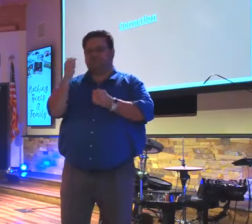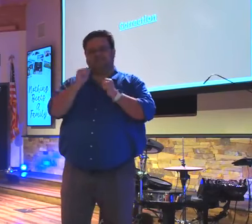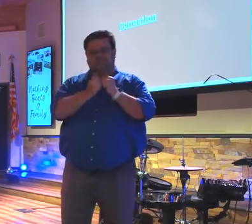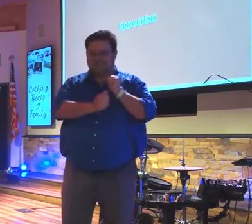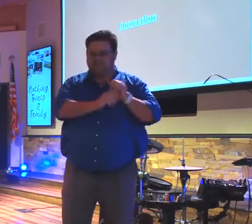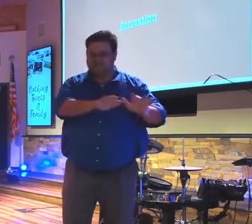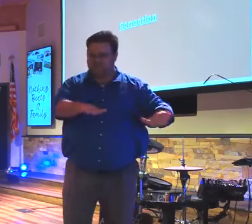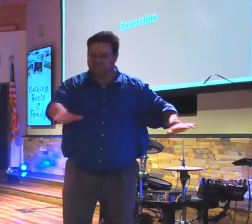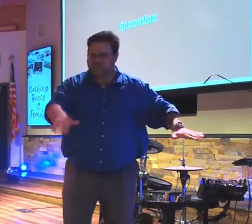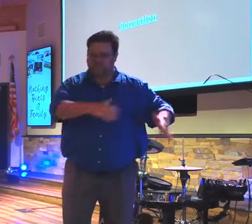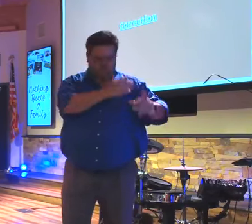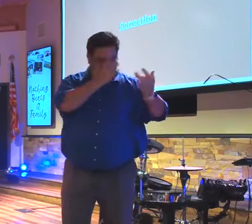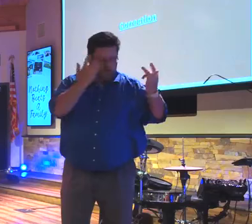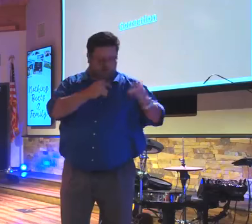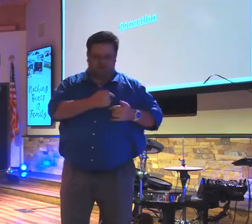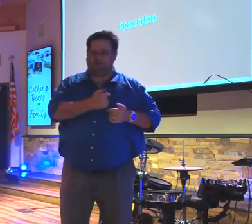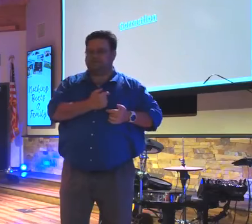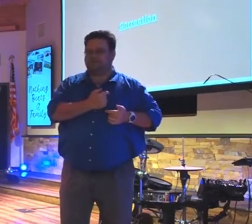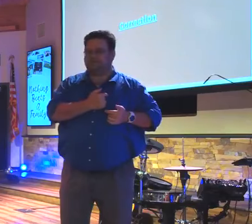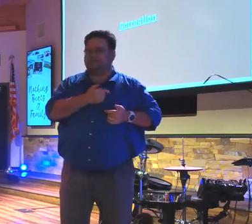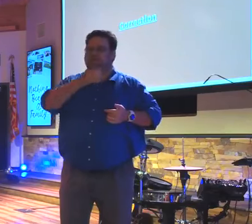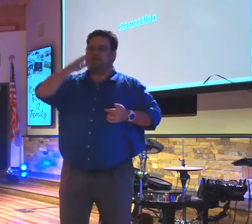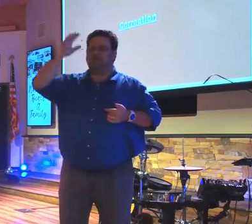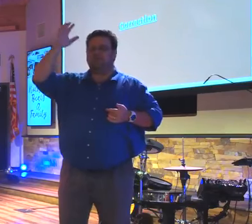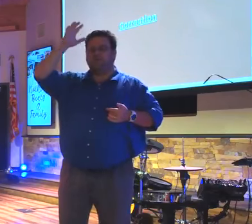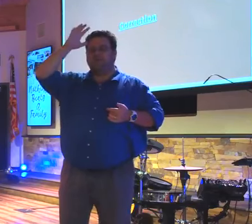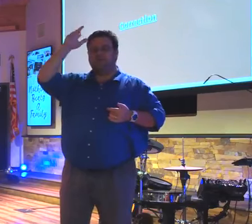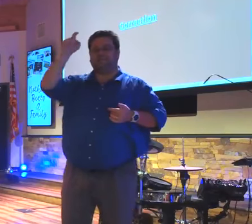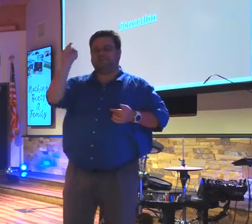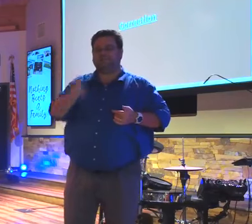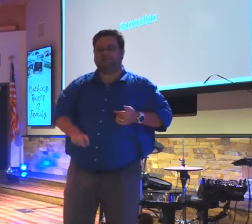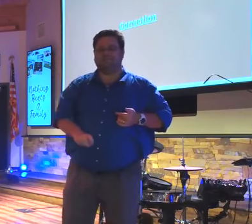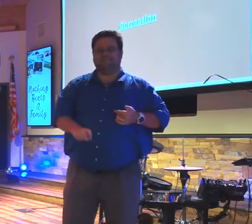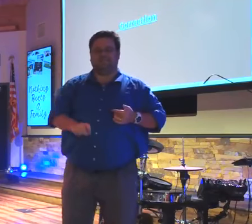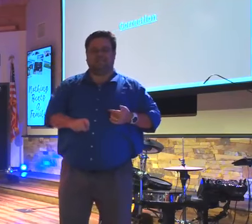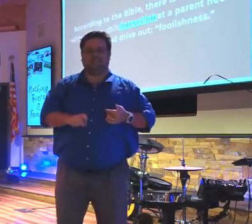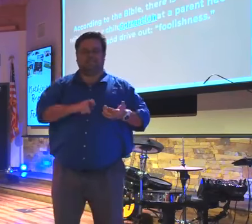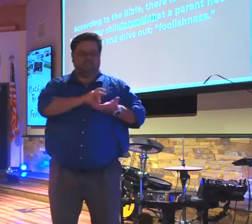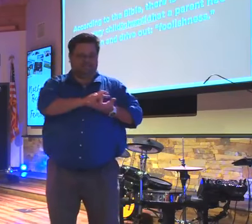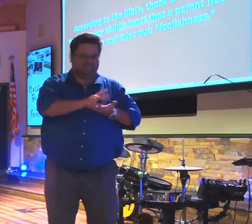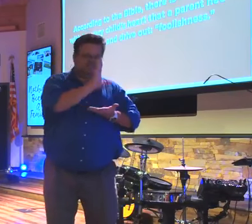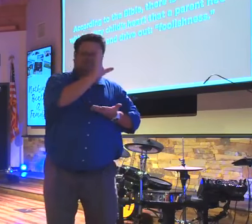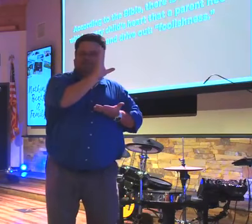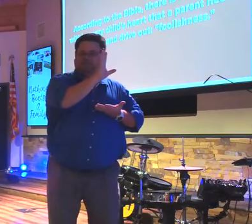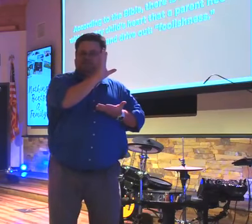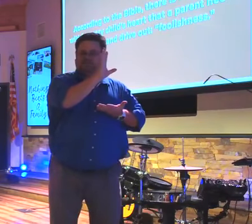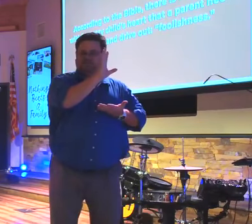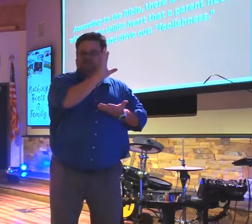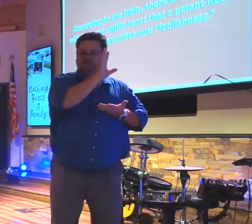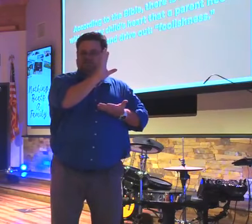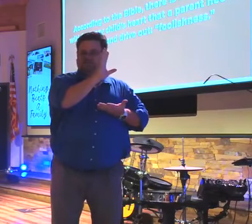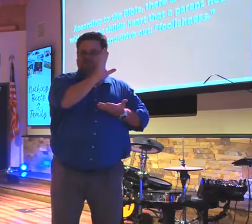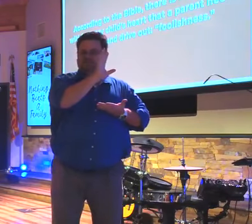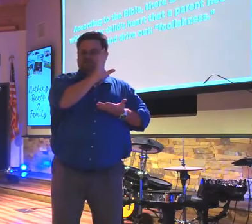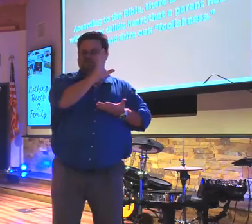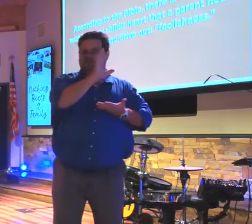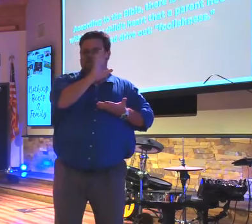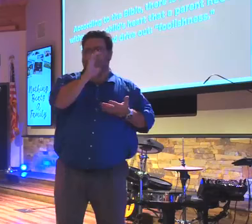child's heart that a parent needs to reach and drive out. And that